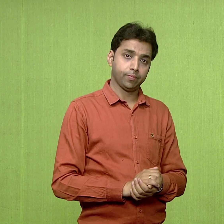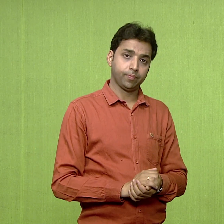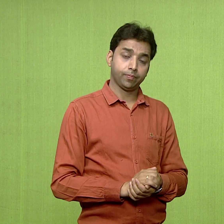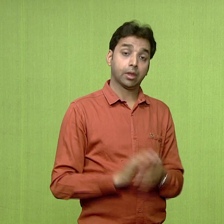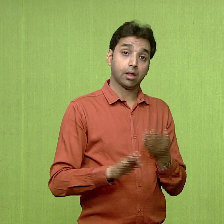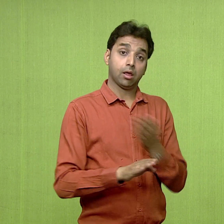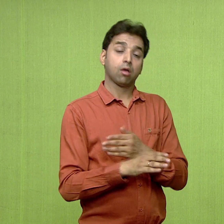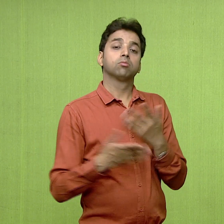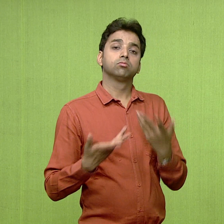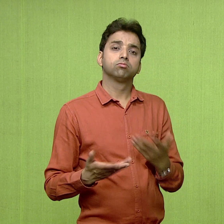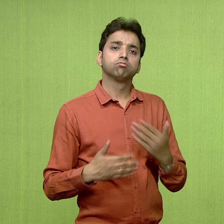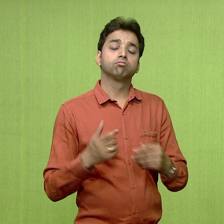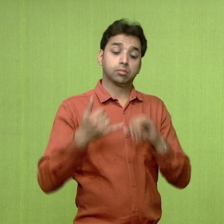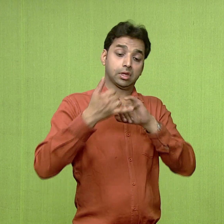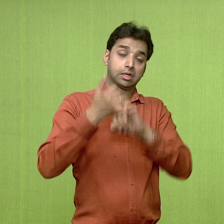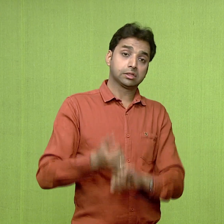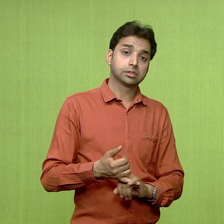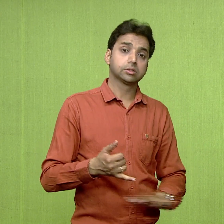However, in South India,